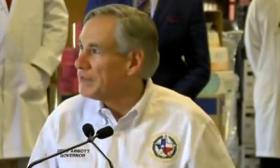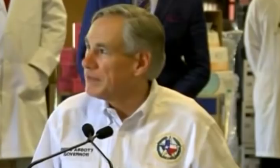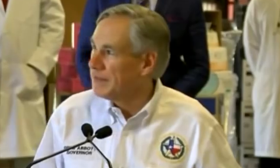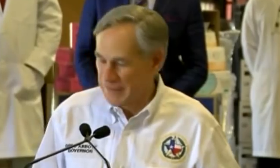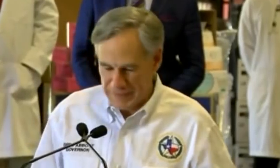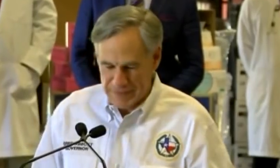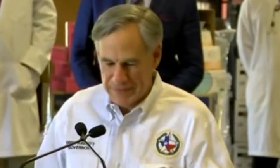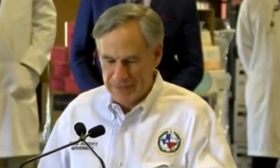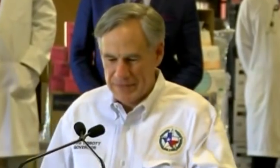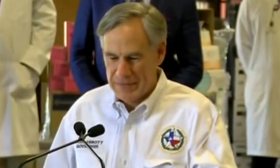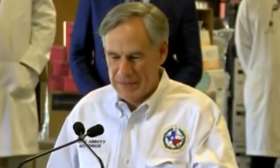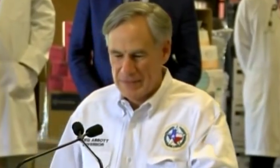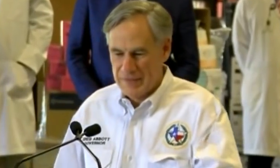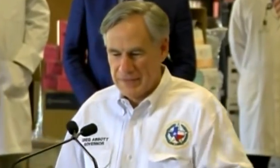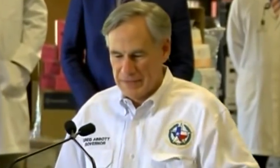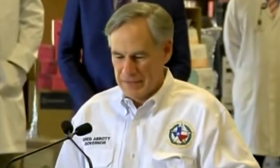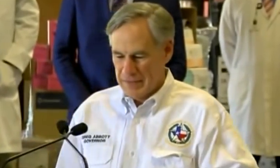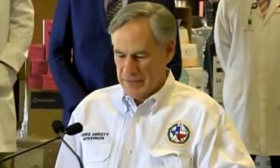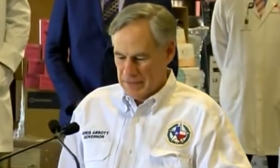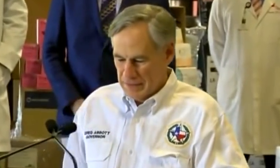Thank you, guys.